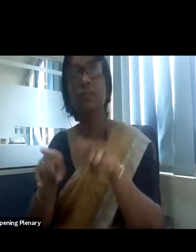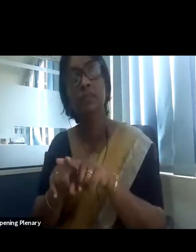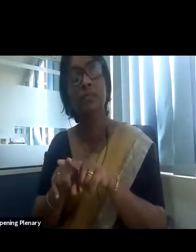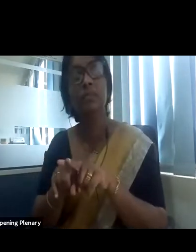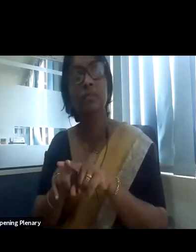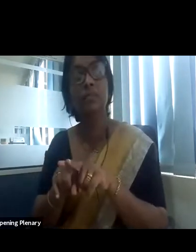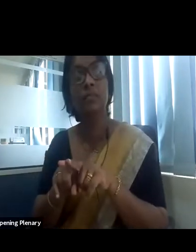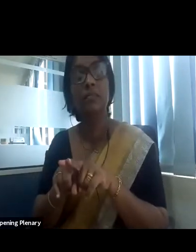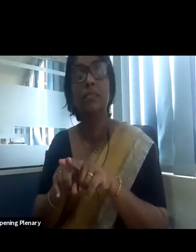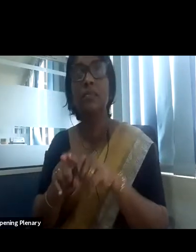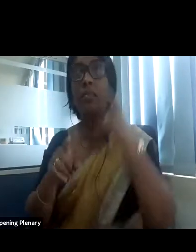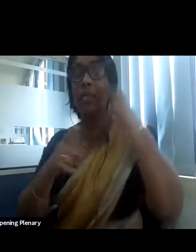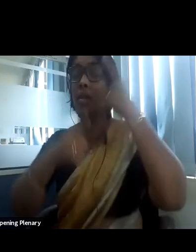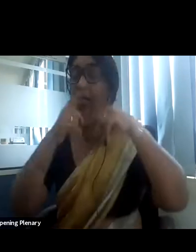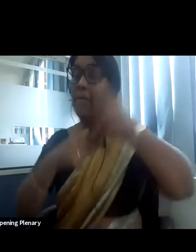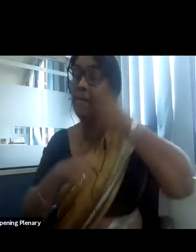that was referred to